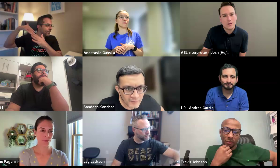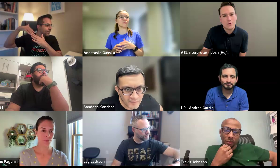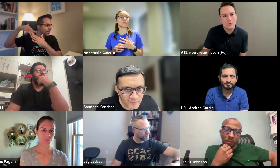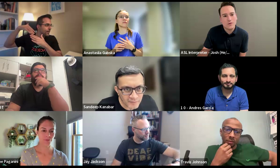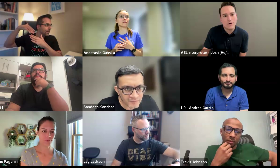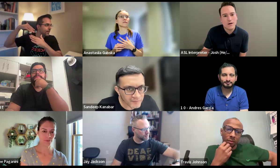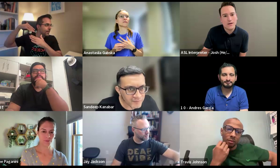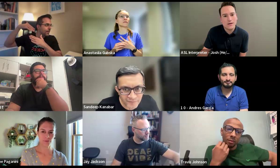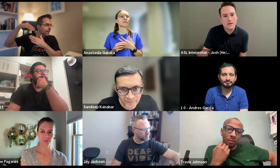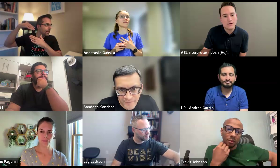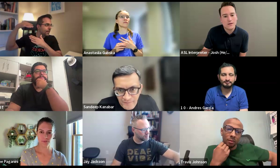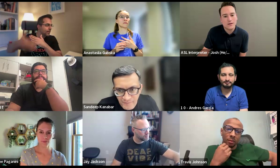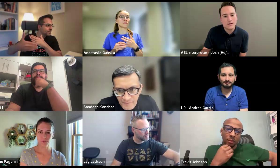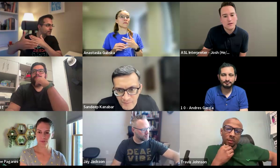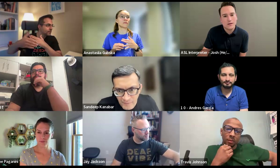we will move on.